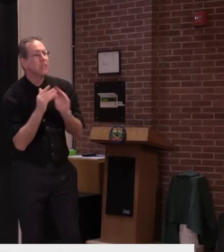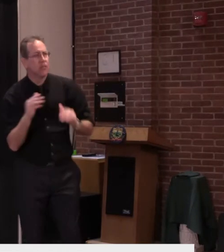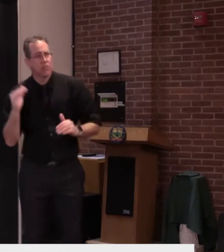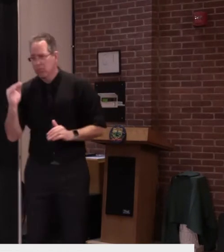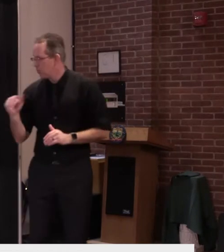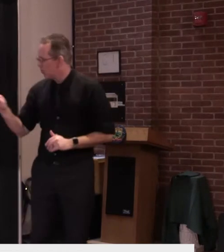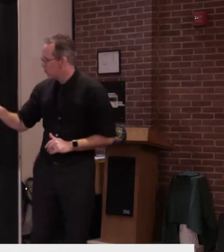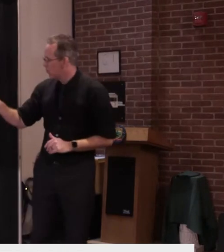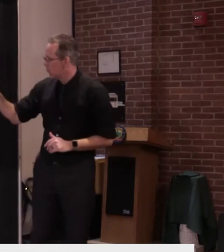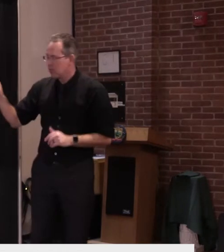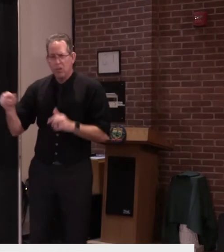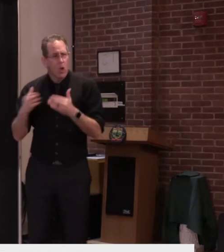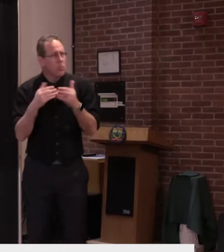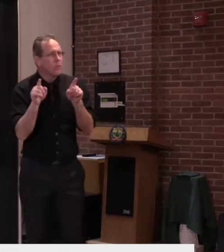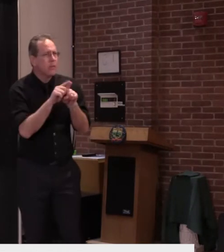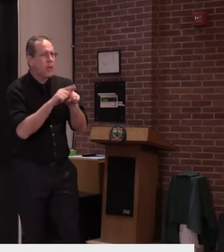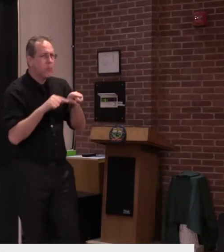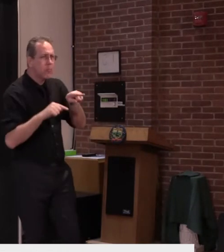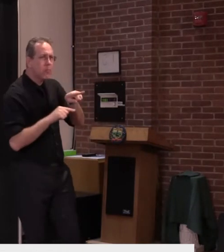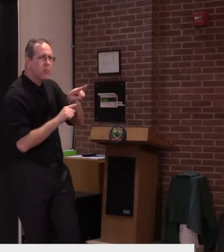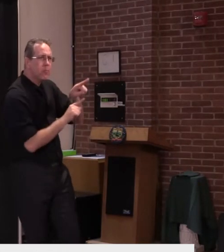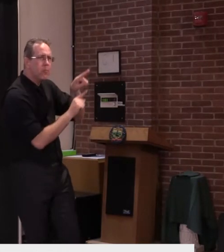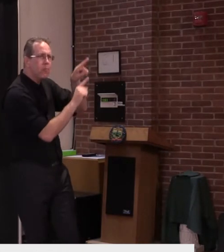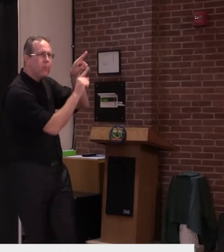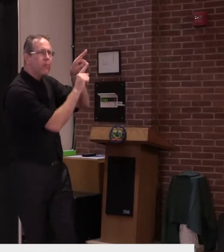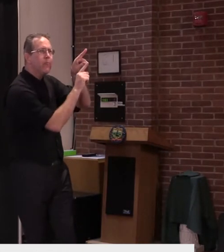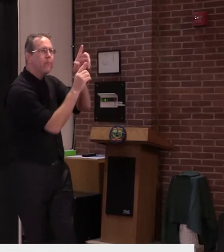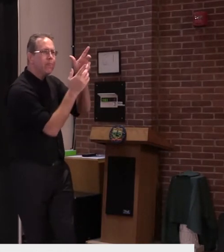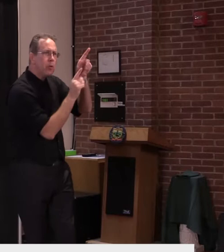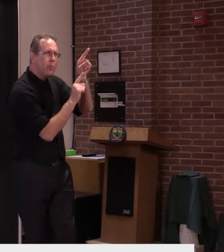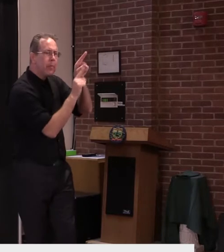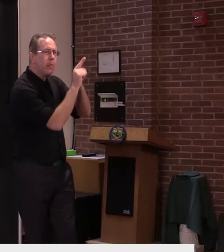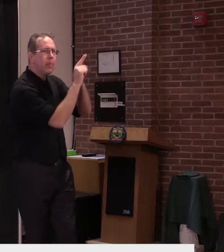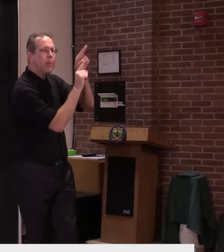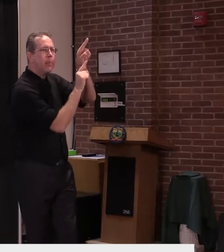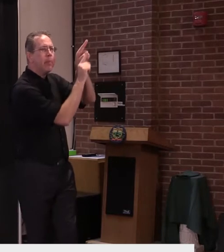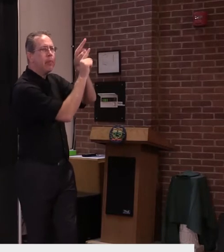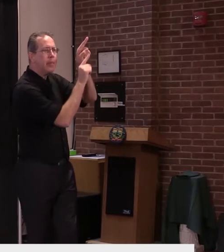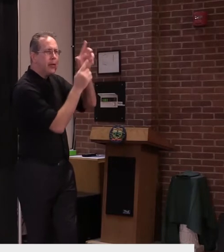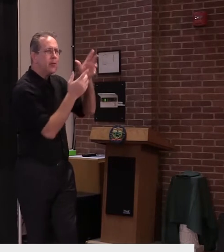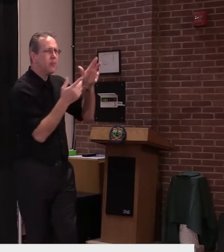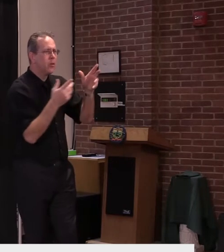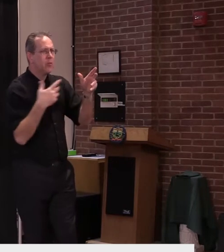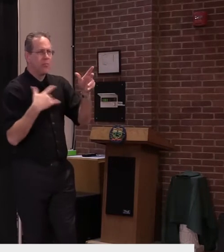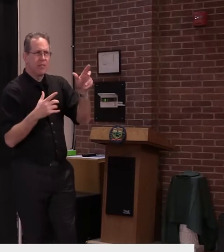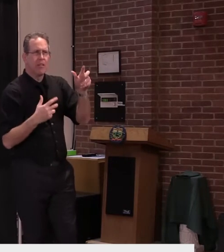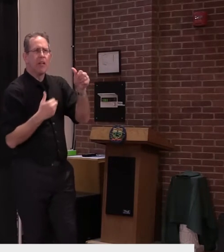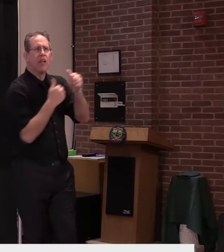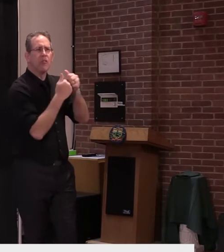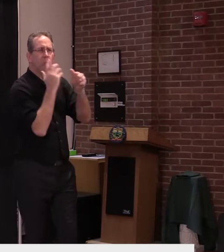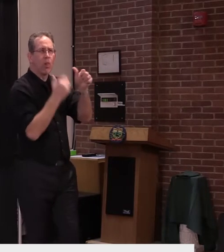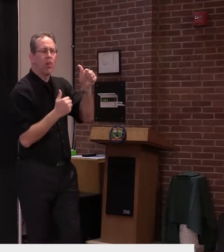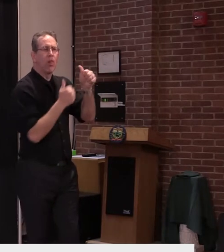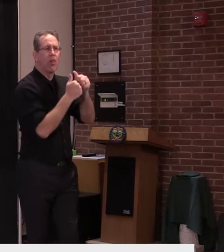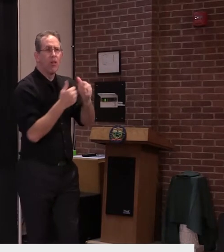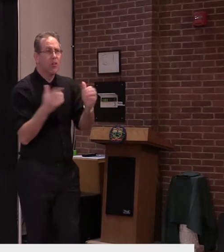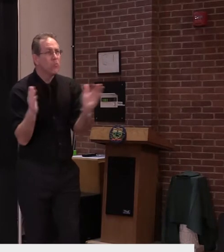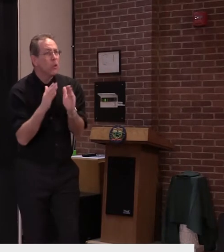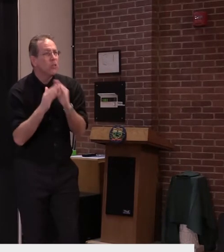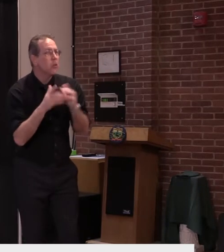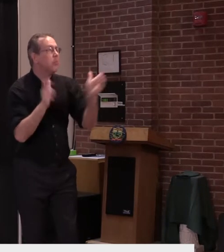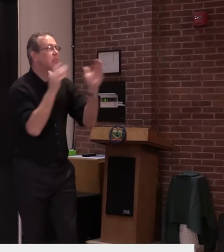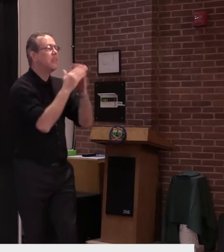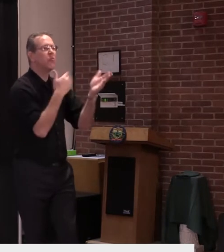time. So we do continue to expect those more suburban and rural areas, much of northern New England, for example, in Vermont, to continue